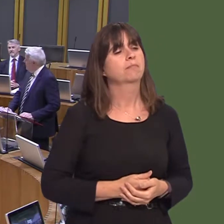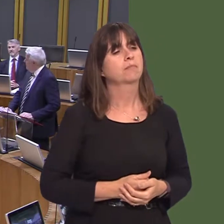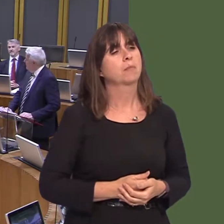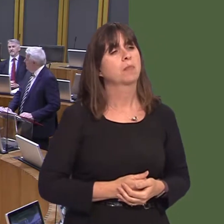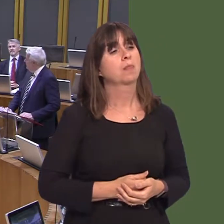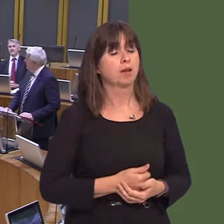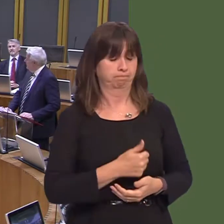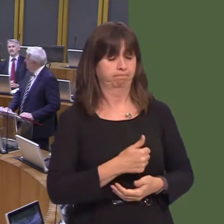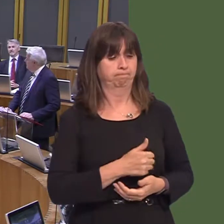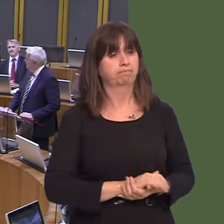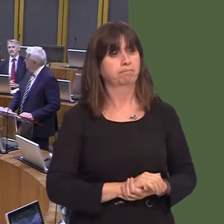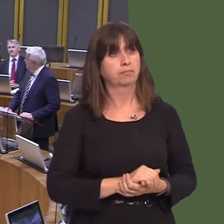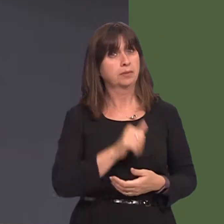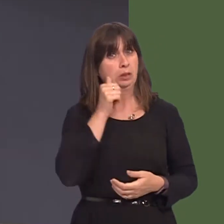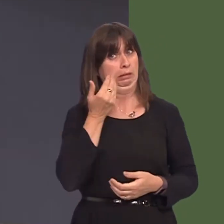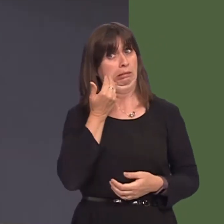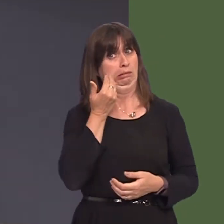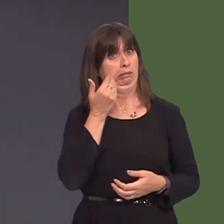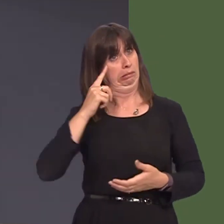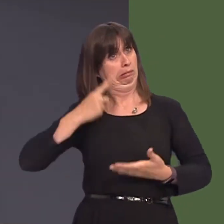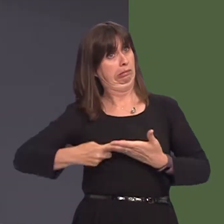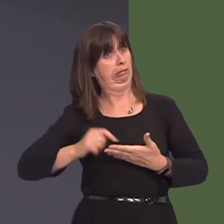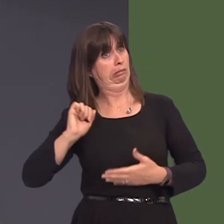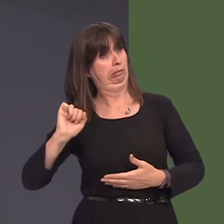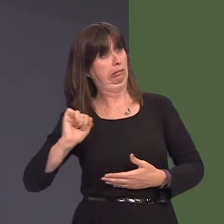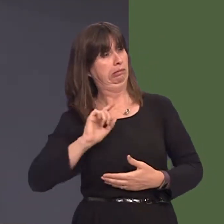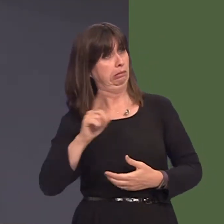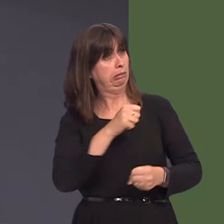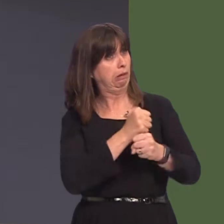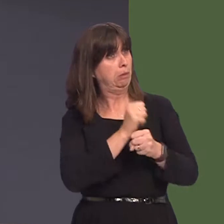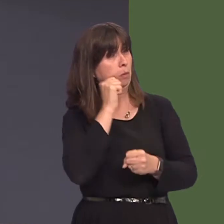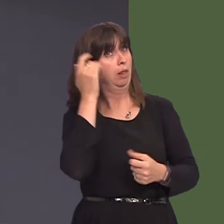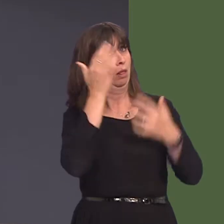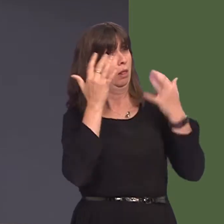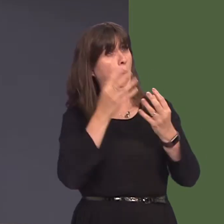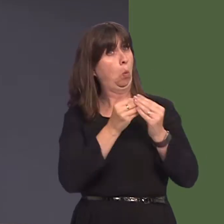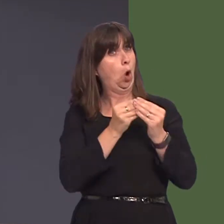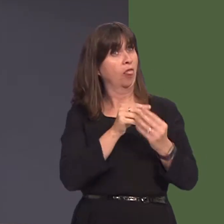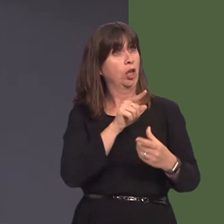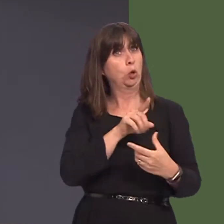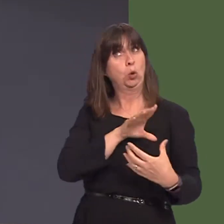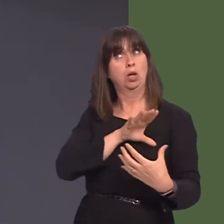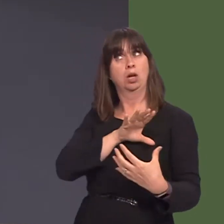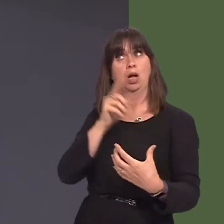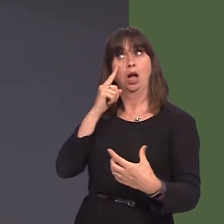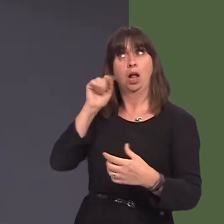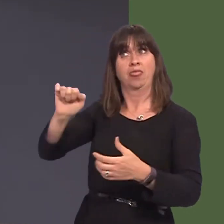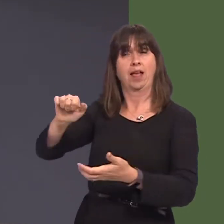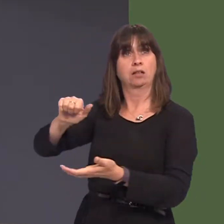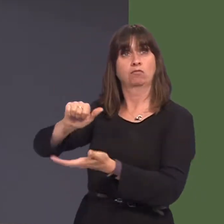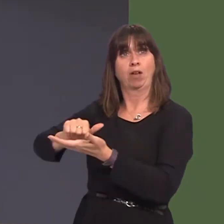response. I know it's early days, but I would like to ask whether the government would be willing to consider maximising the potential of that site by